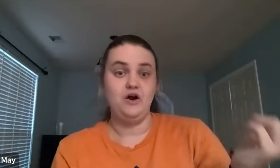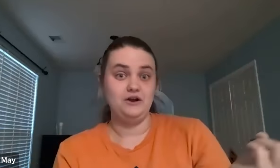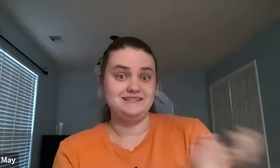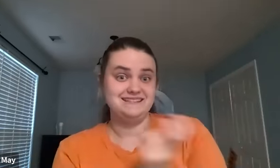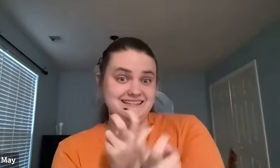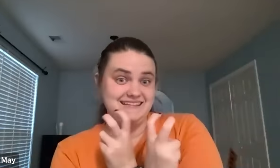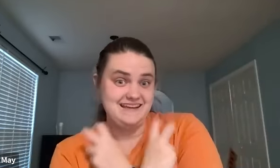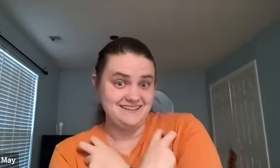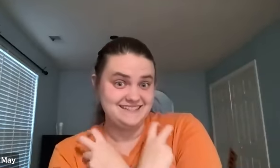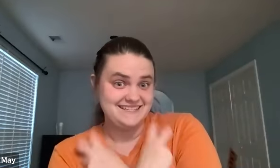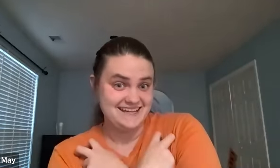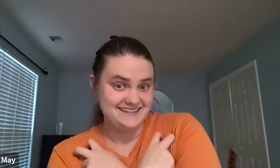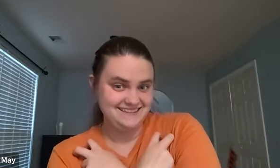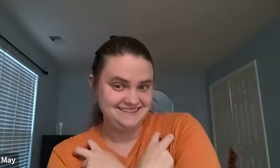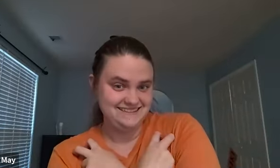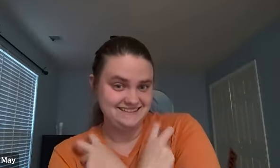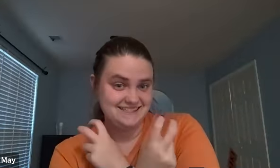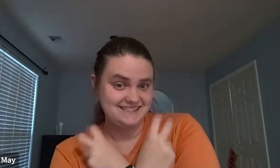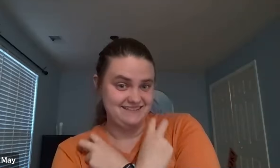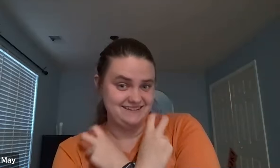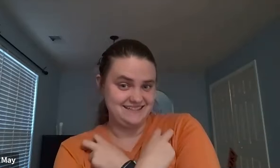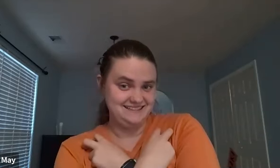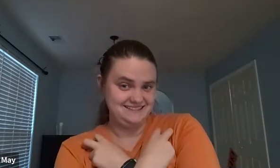our skeleton.